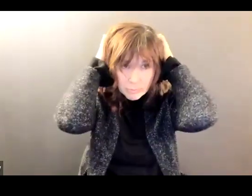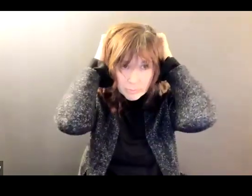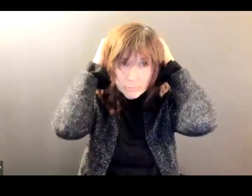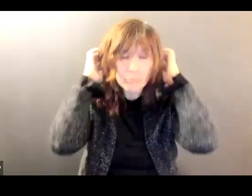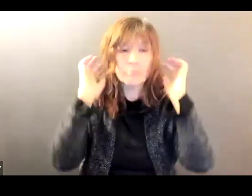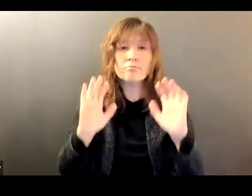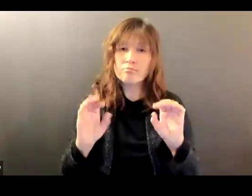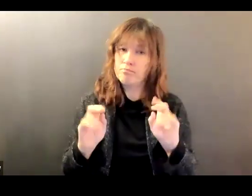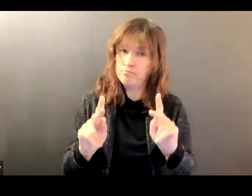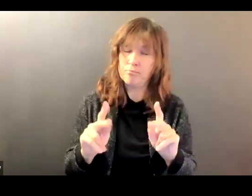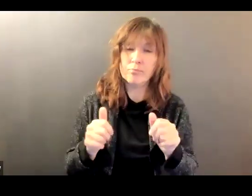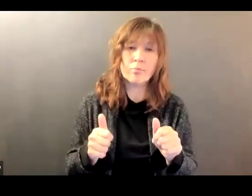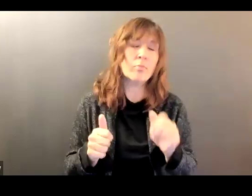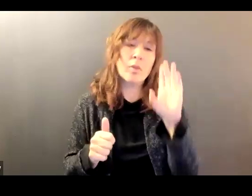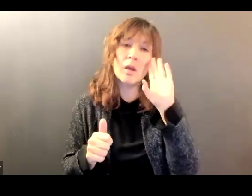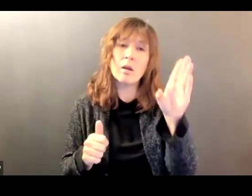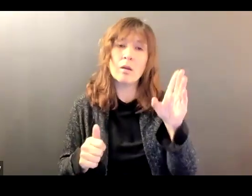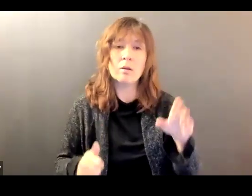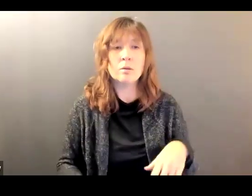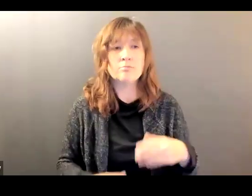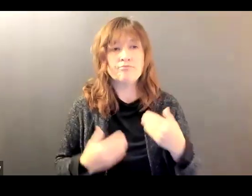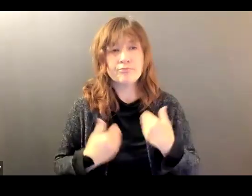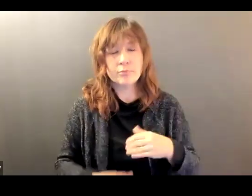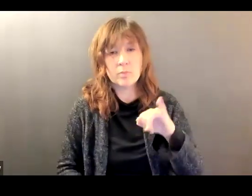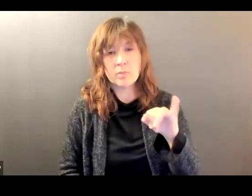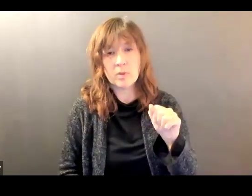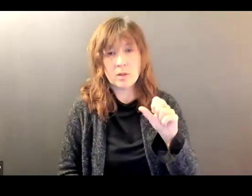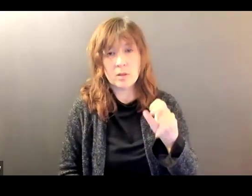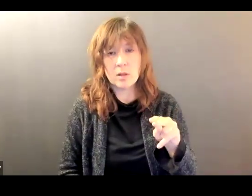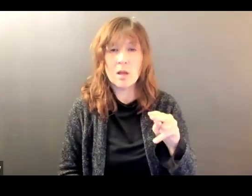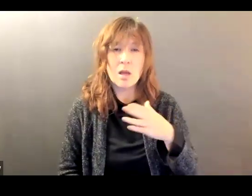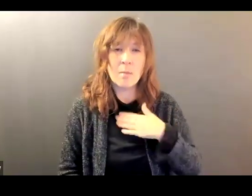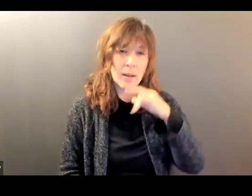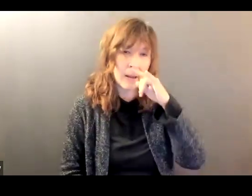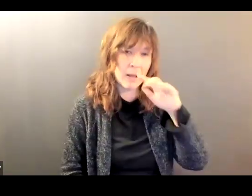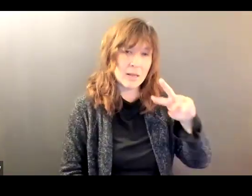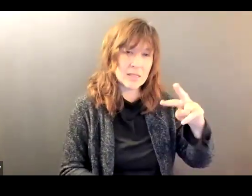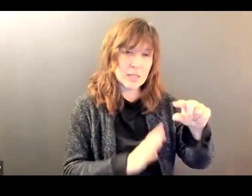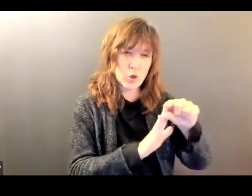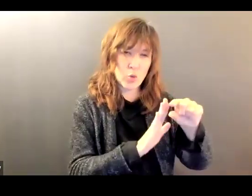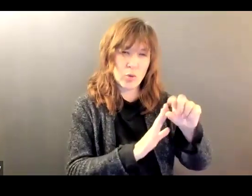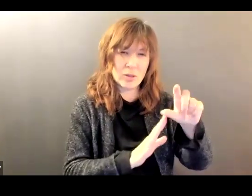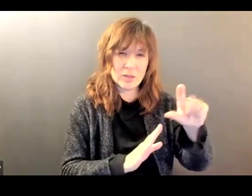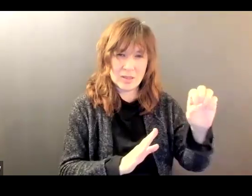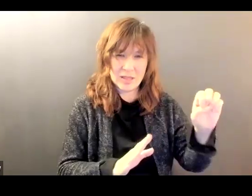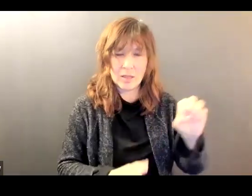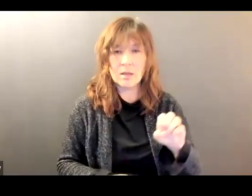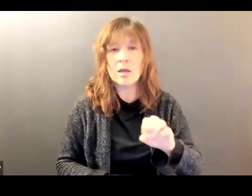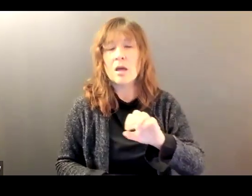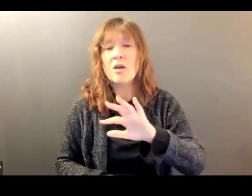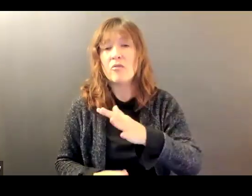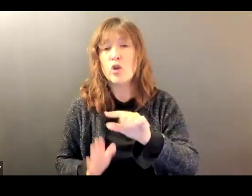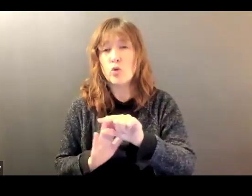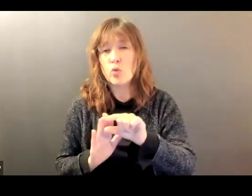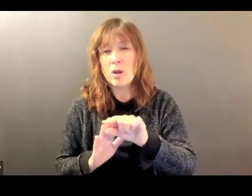Okay. Hello, so my name is Jason Lambright. I'm a parent of a second grader at Lee Academy Pilot School, a fifth grader at the Murphy, and